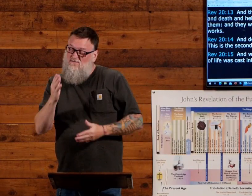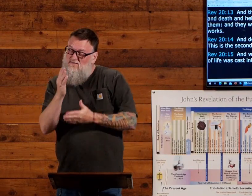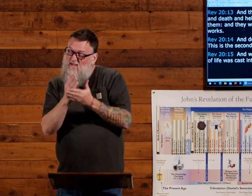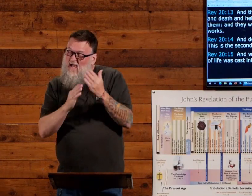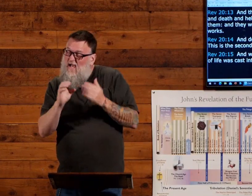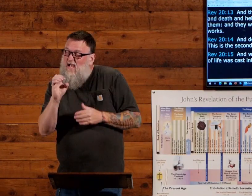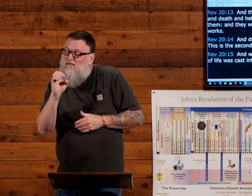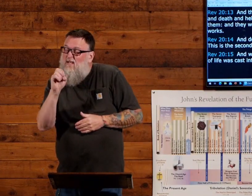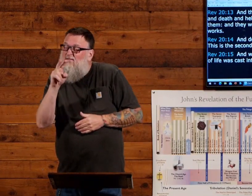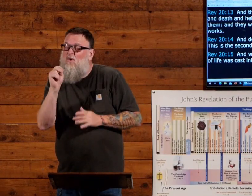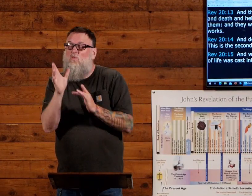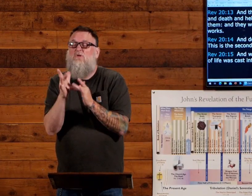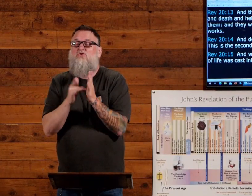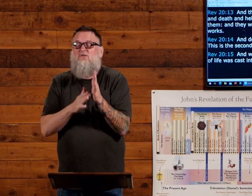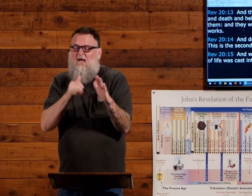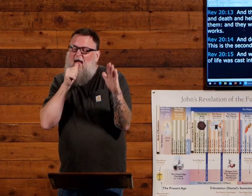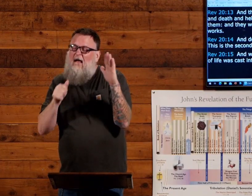We cannot judge ourselves.